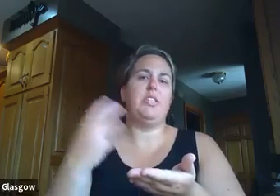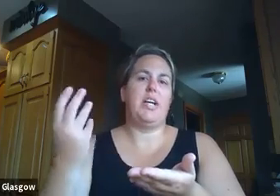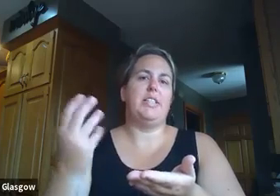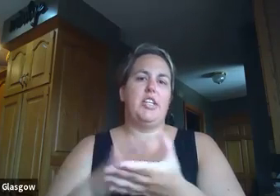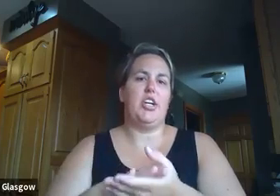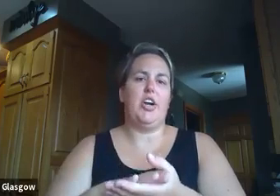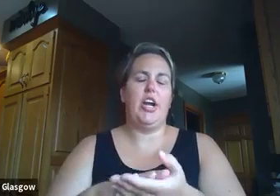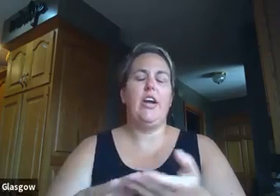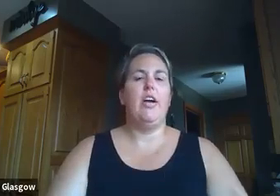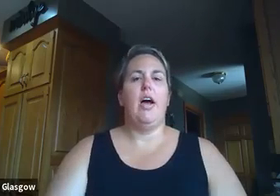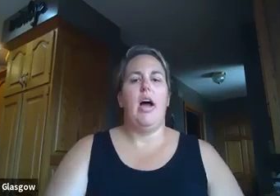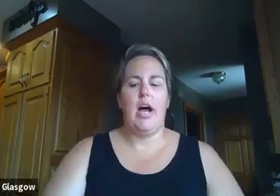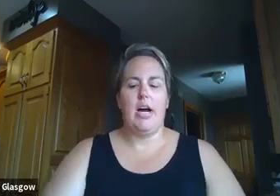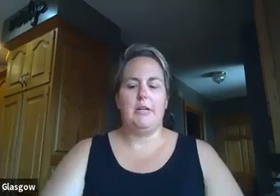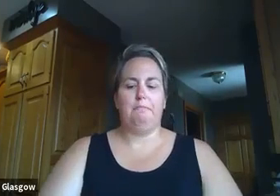stays stationary. Trying